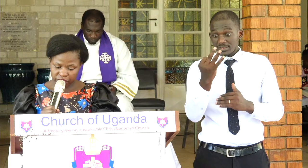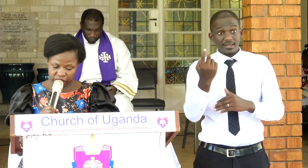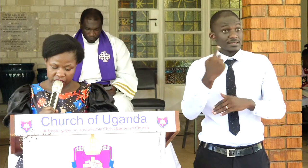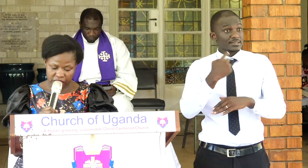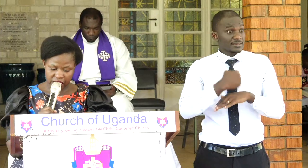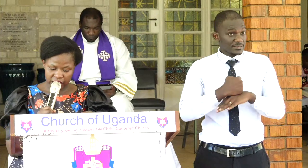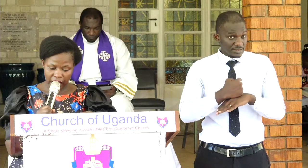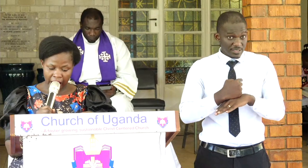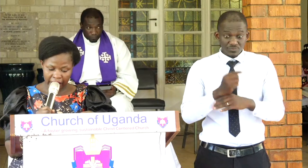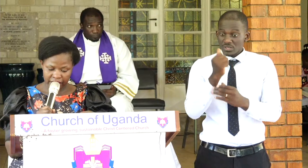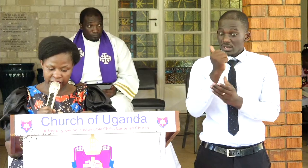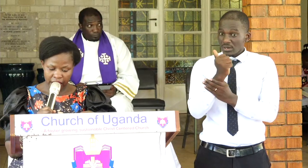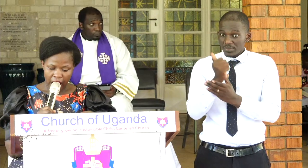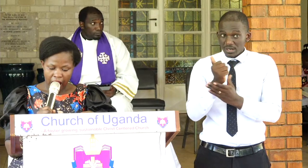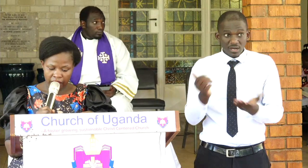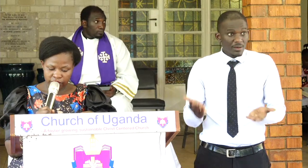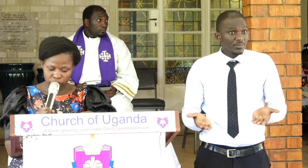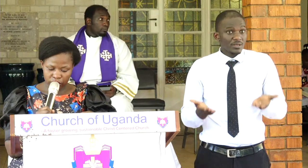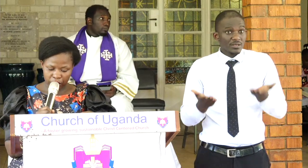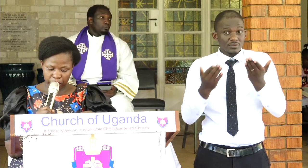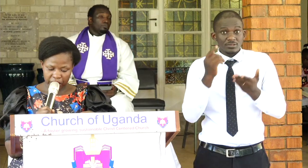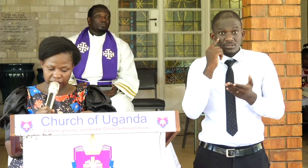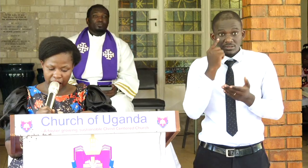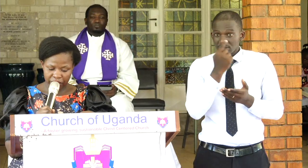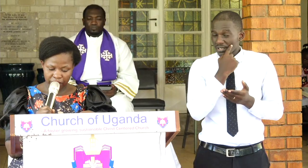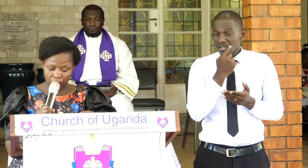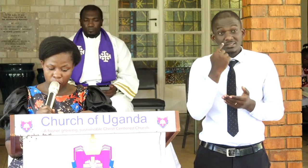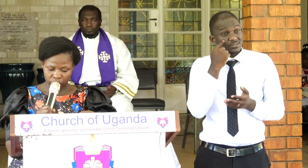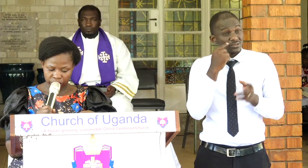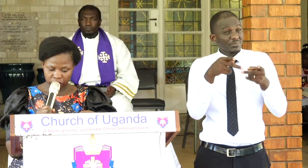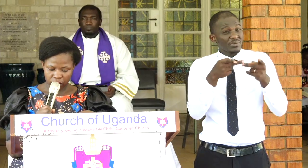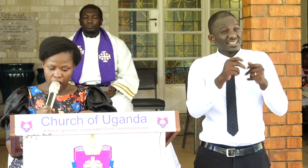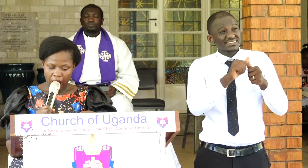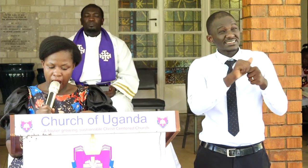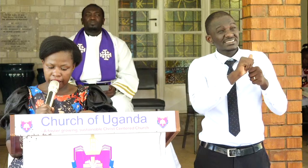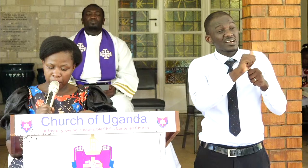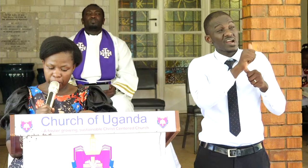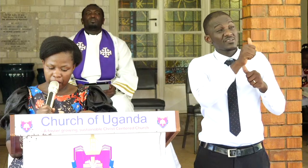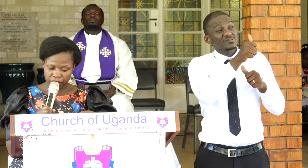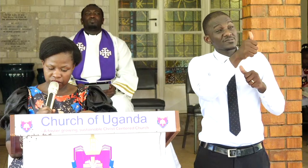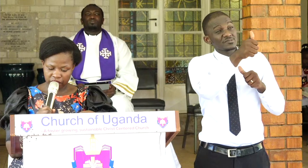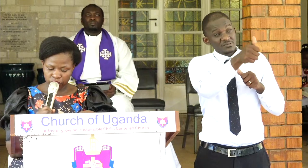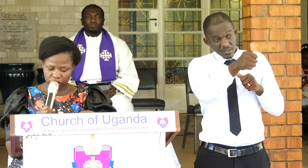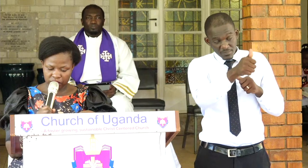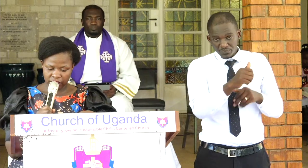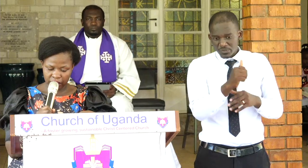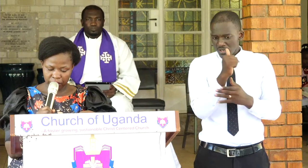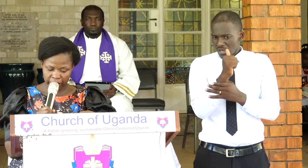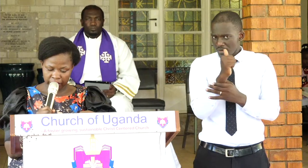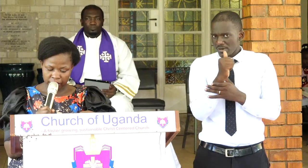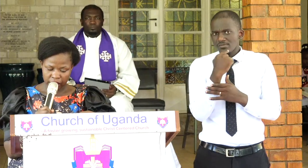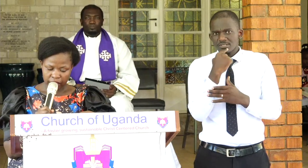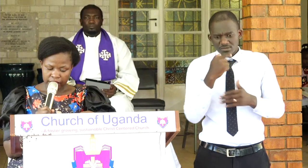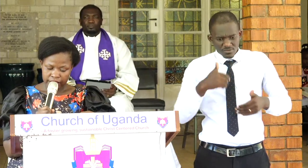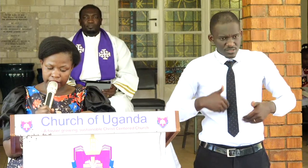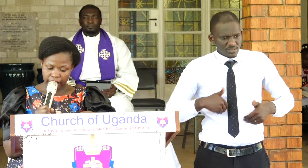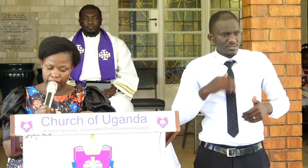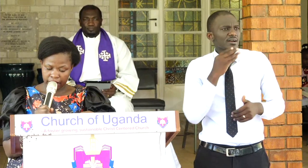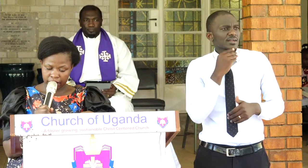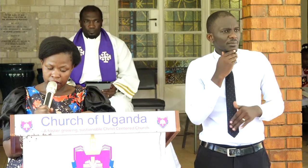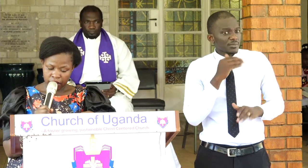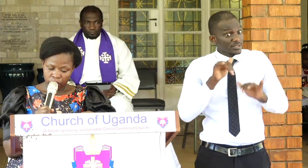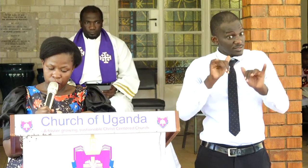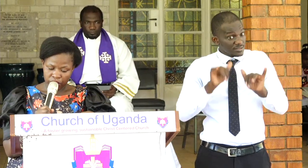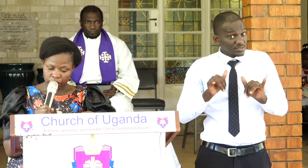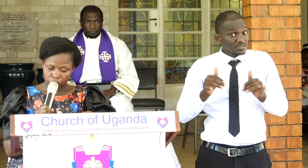Abraham lifted his eyes and saw the place afar off. And Abraham said to his young men, Stay